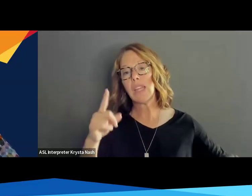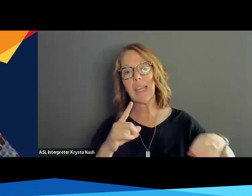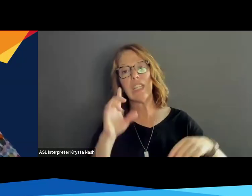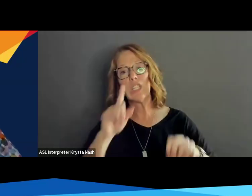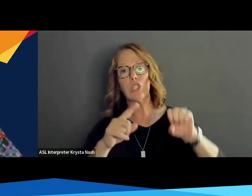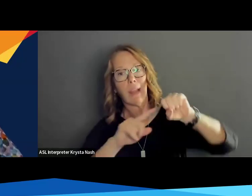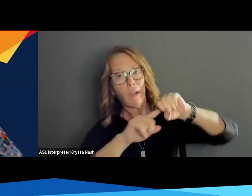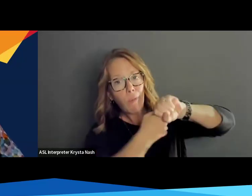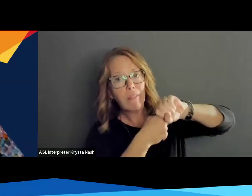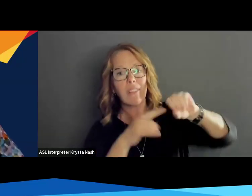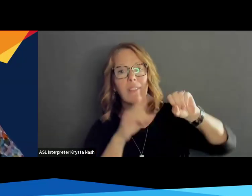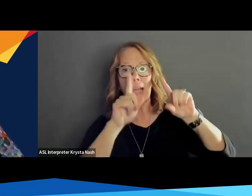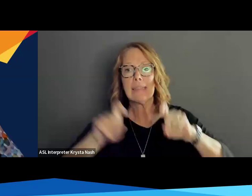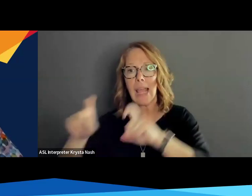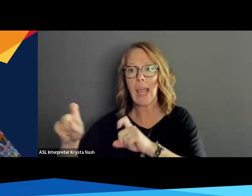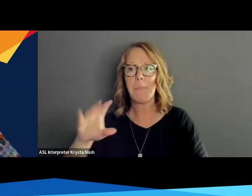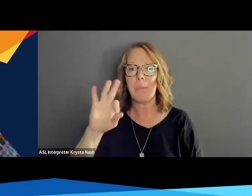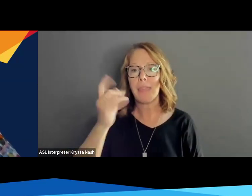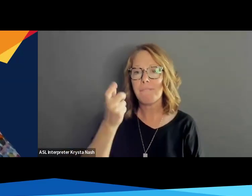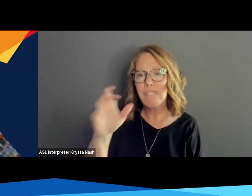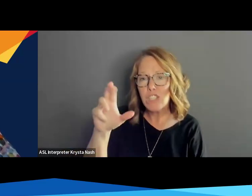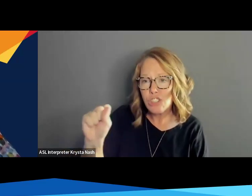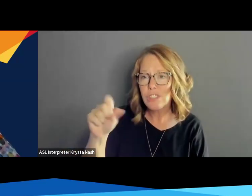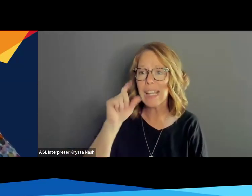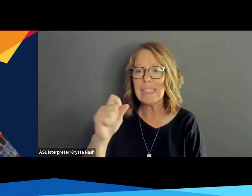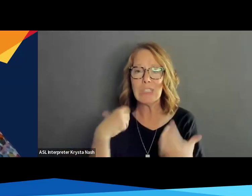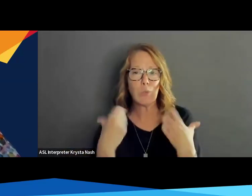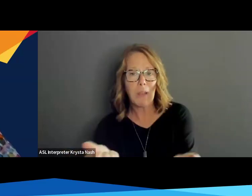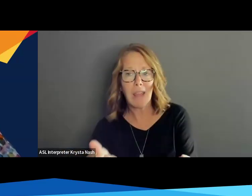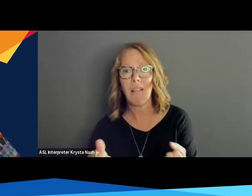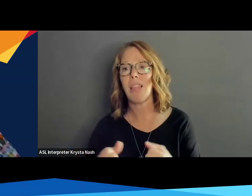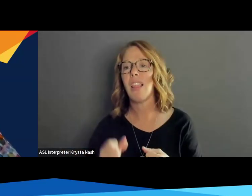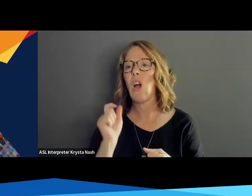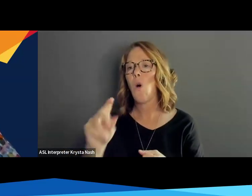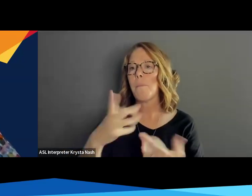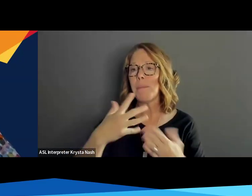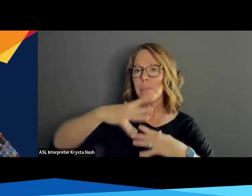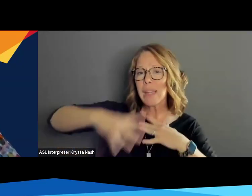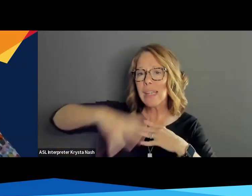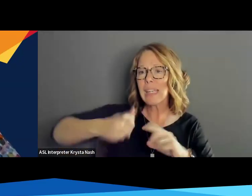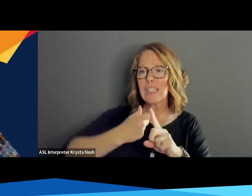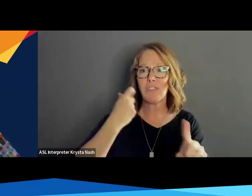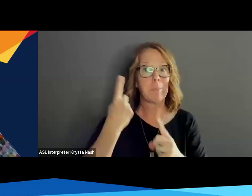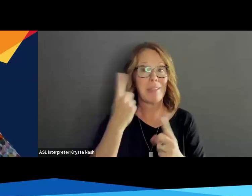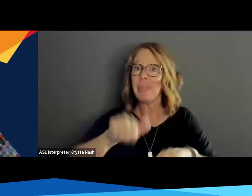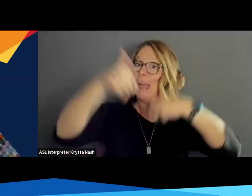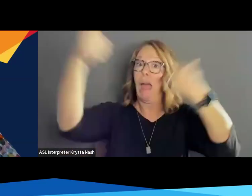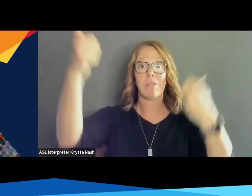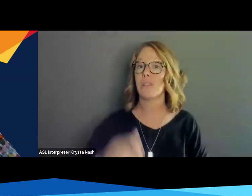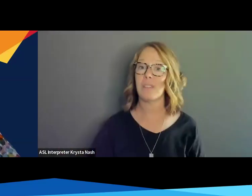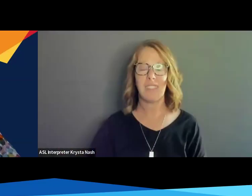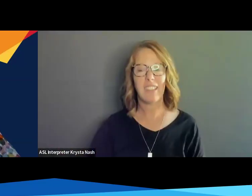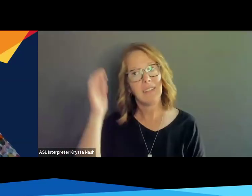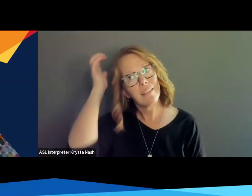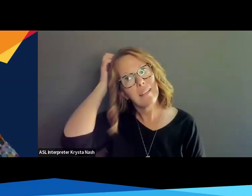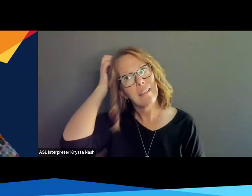what's going on. Maybe there's some fissures in there that need to be healed up. Maybe the bleeding's from something else entirely that's going